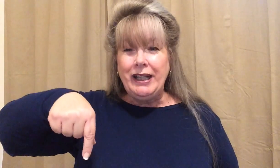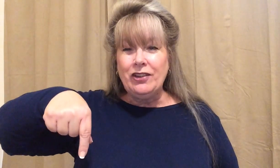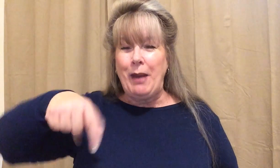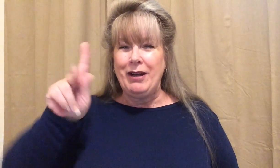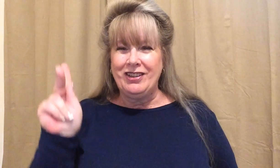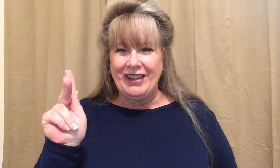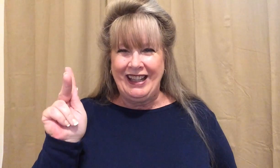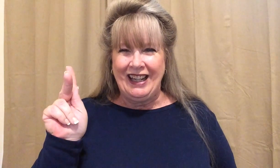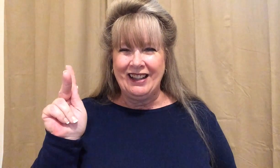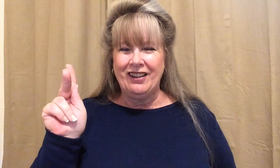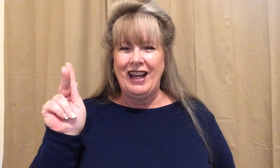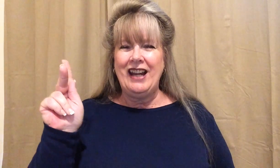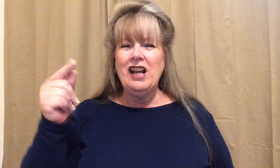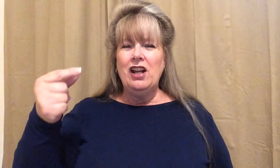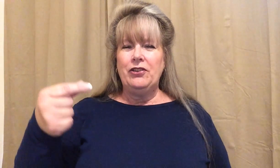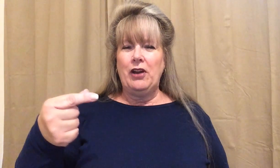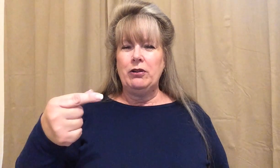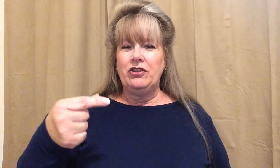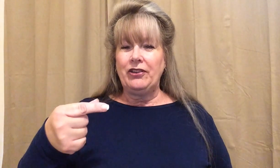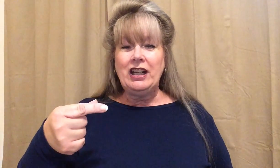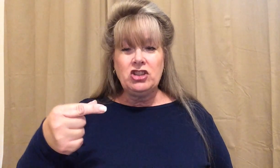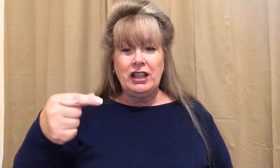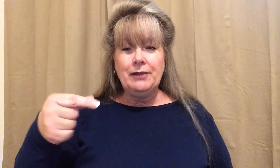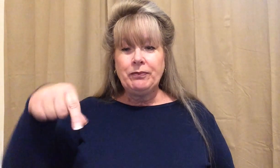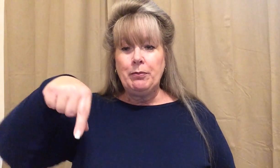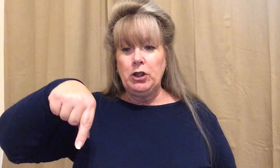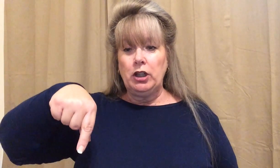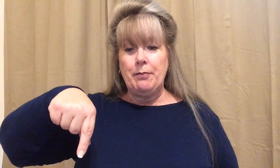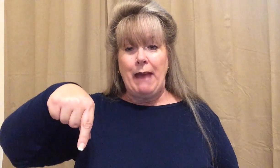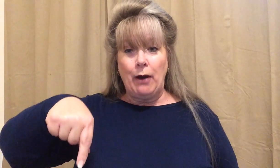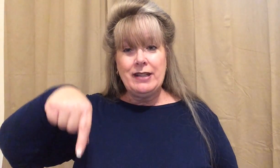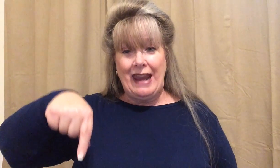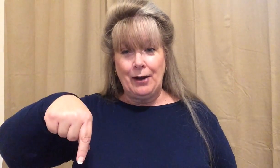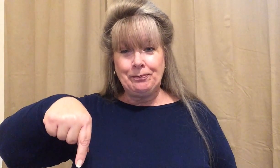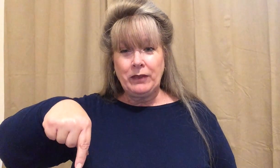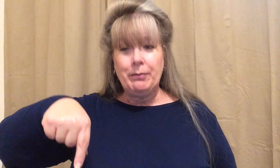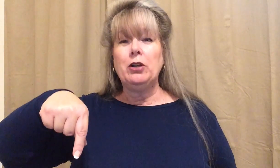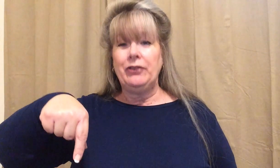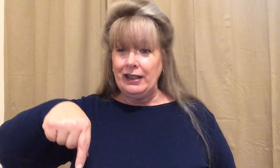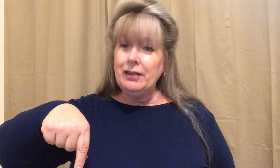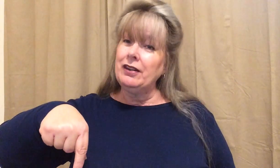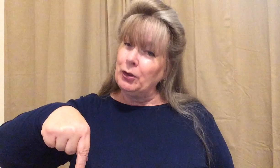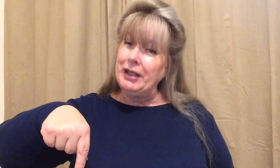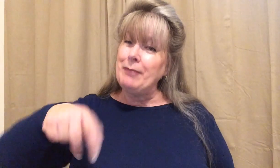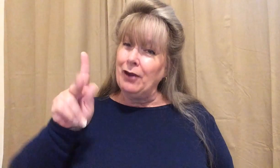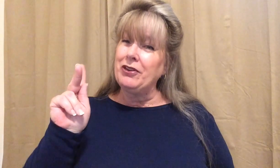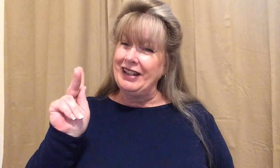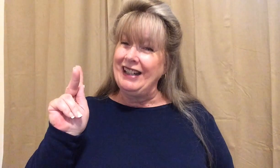is bowing to the king, okay? So it's just like a G, but you're going to bow it down because the queen bows to the king